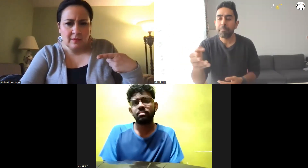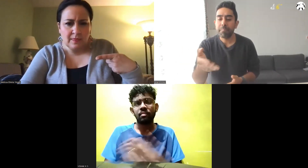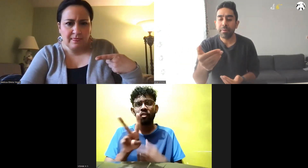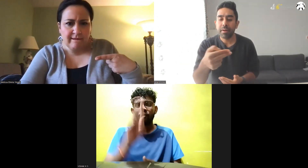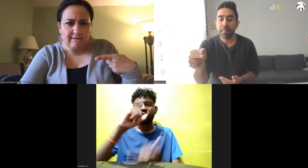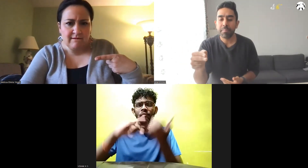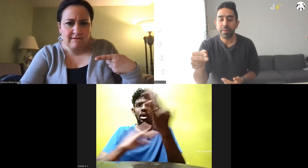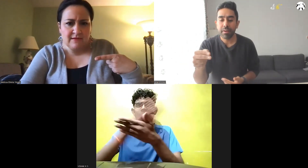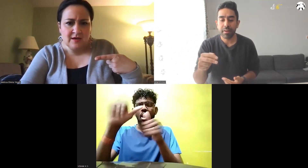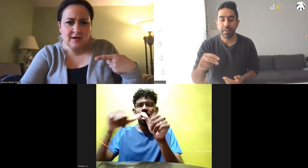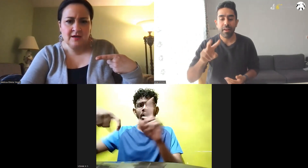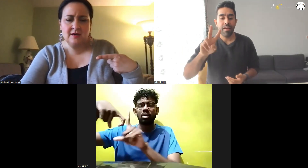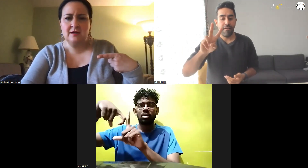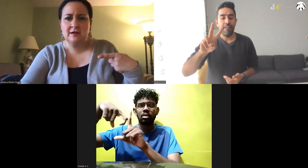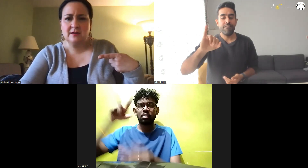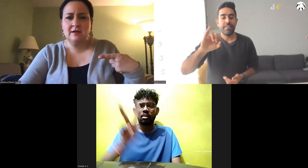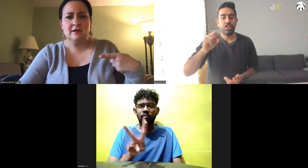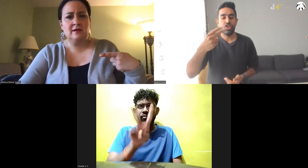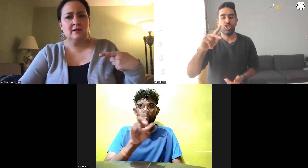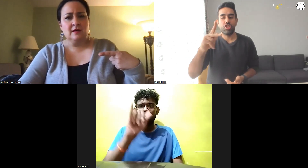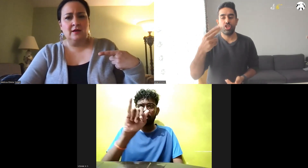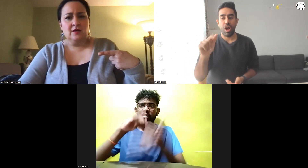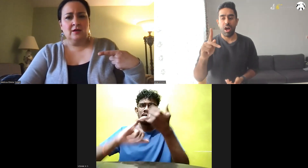is your name? I'm Vishak.